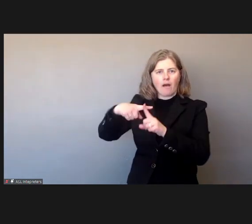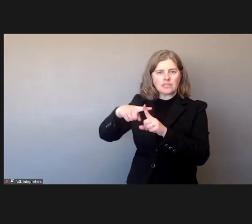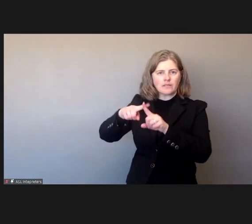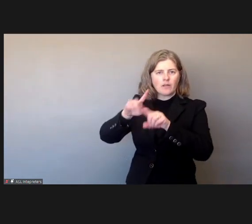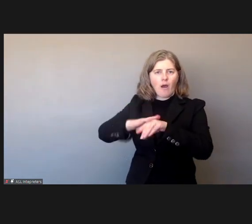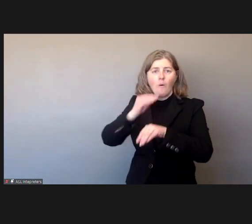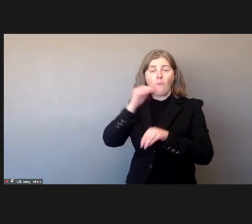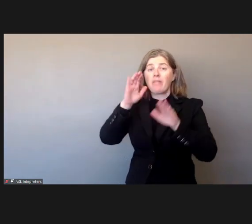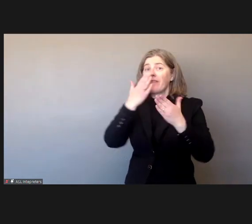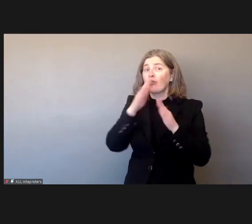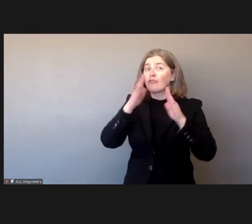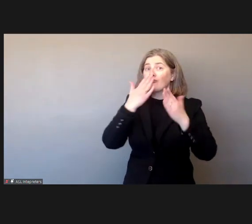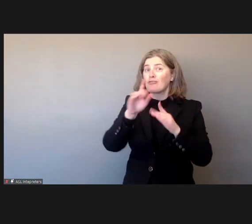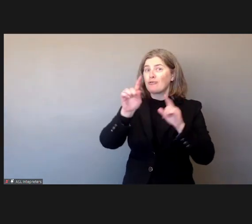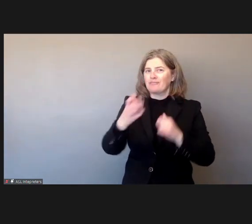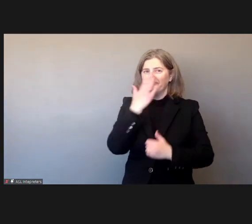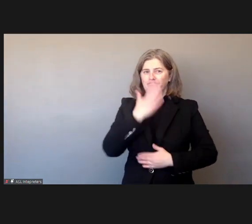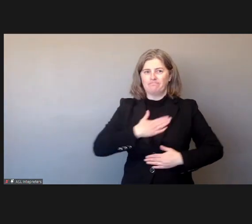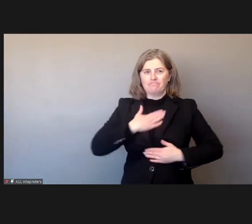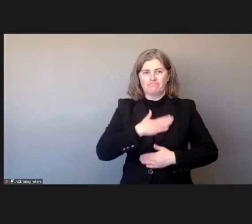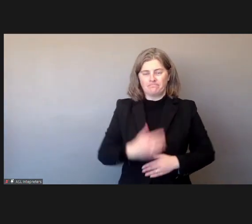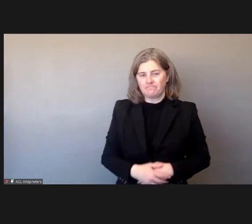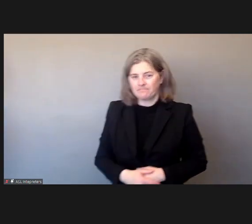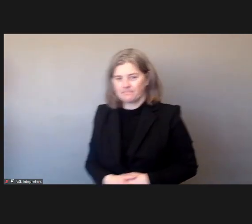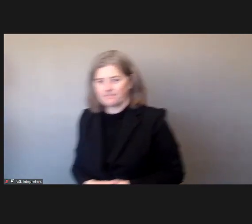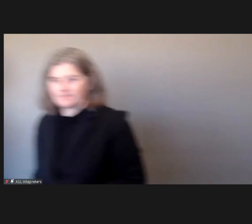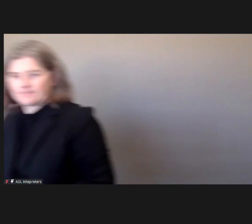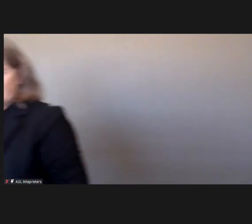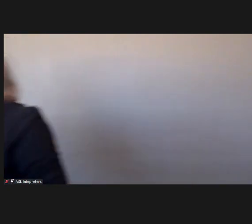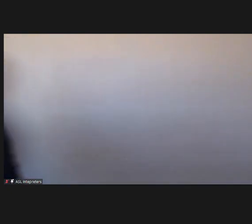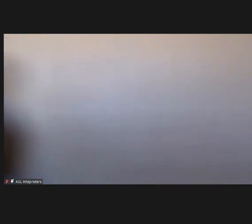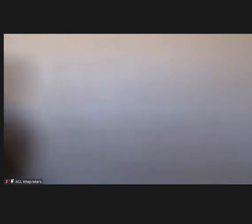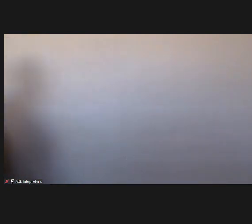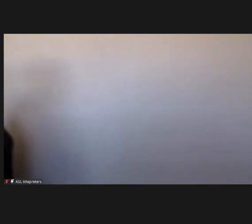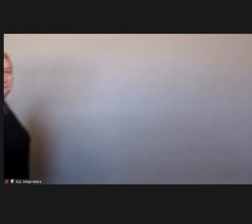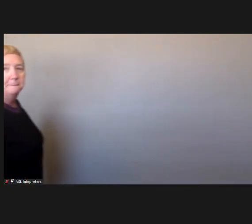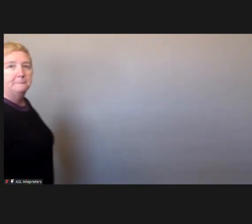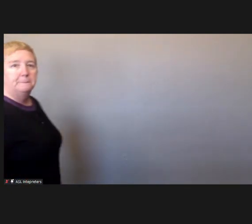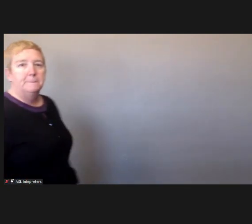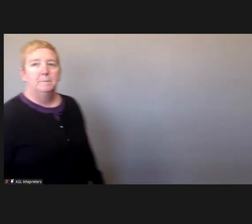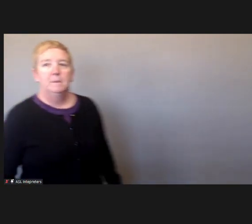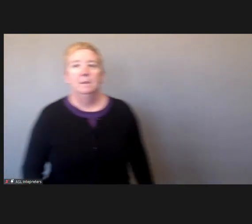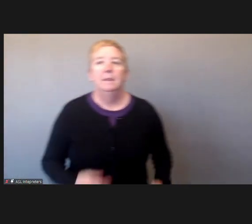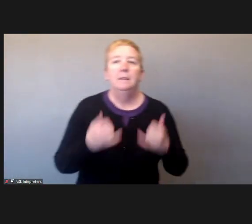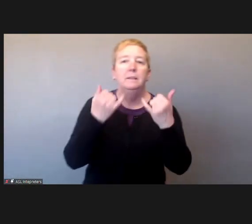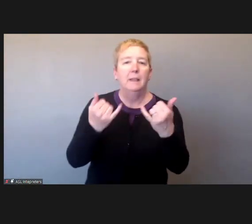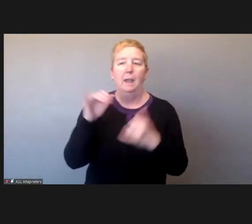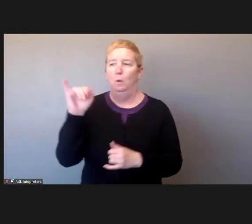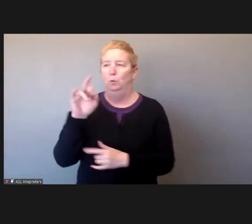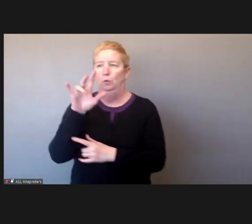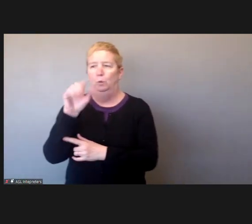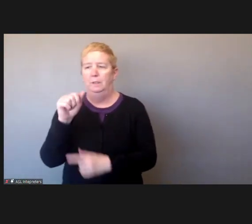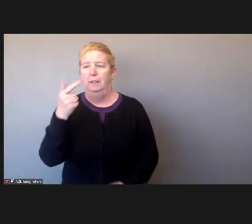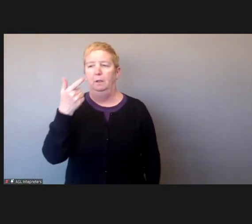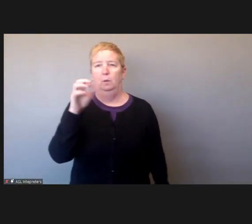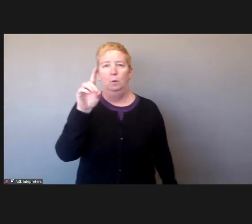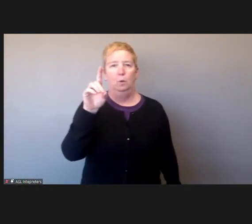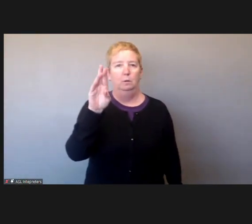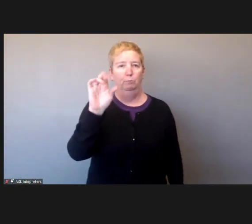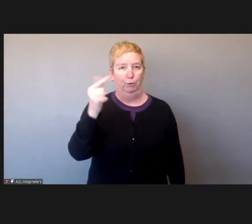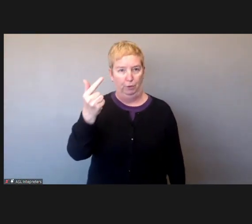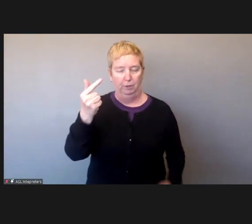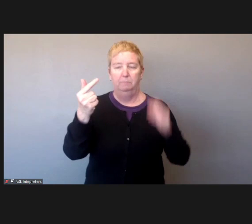you. Great question. Appreciate it. All right, next we'll go to Julia Goldberg, and after Julia, we'll go